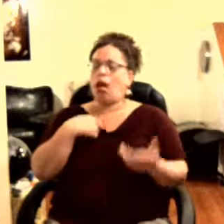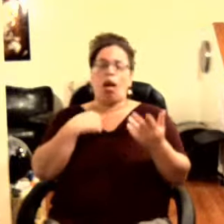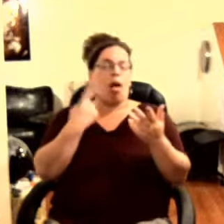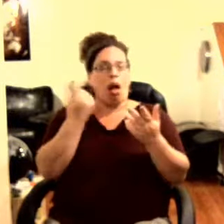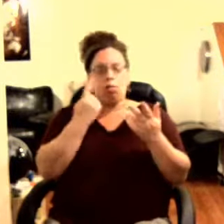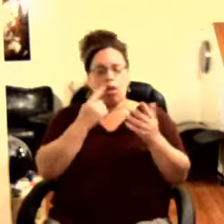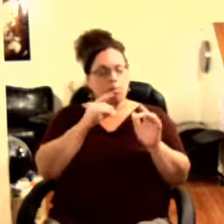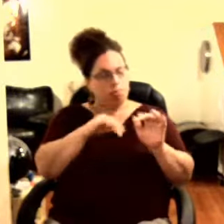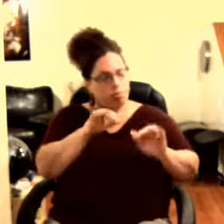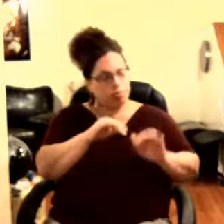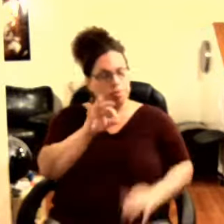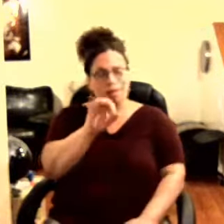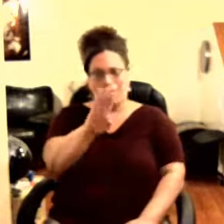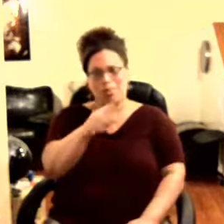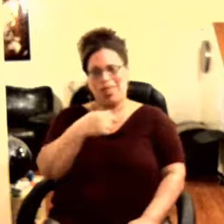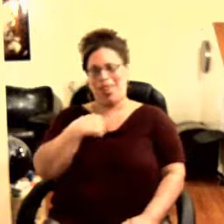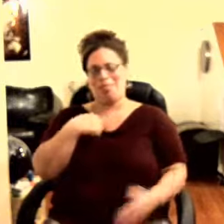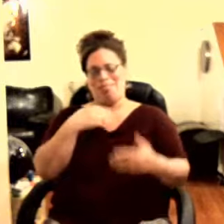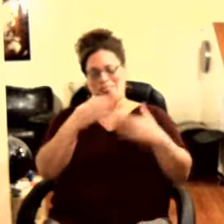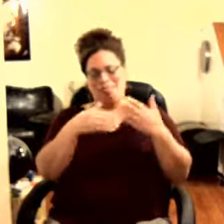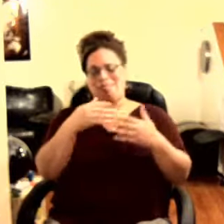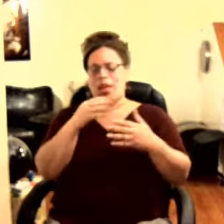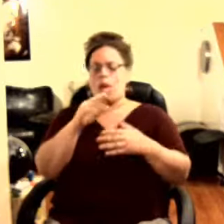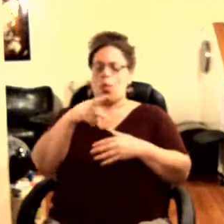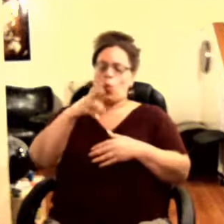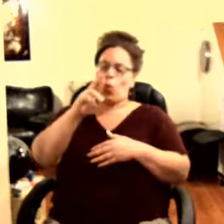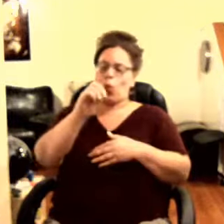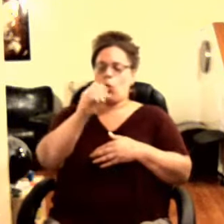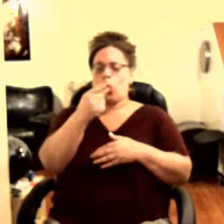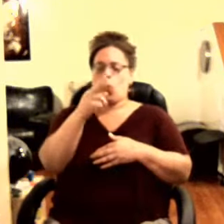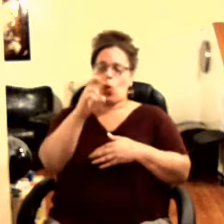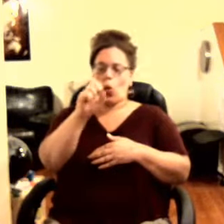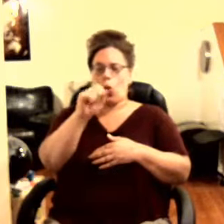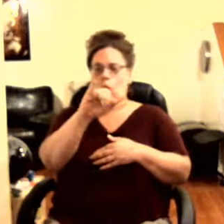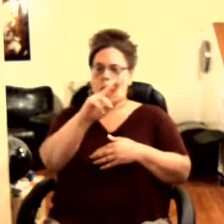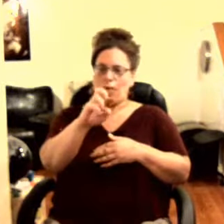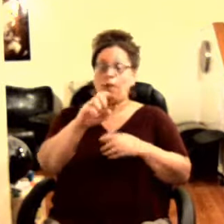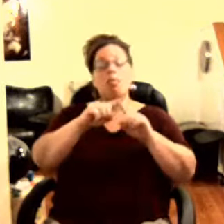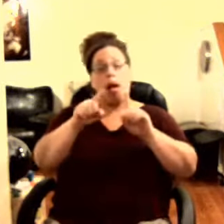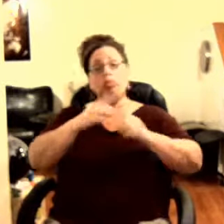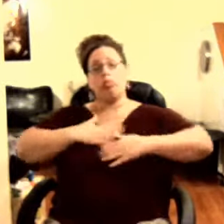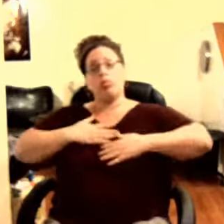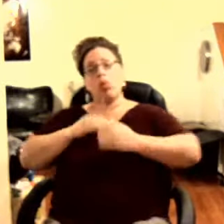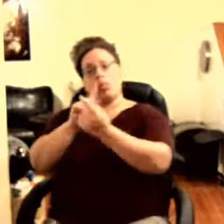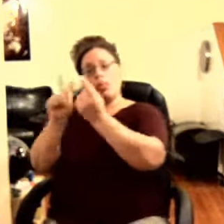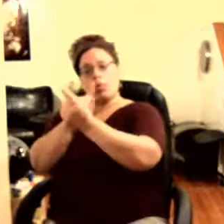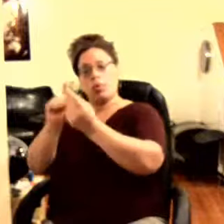progressive politically, big surprise, but I've always gone out of my way to meet conservatives. I like hearing what they're thinking about. I like seeing what they